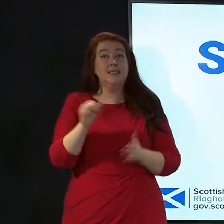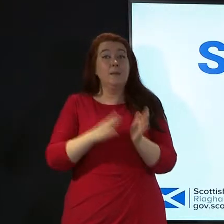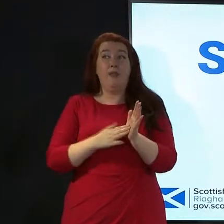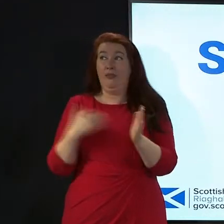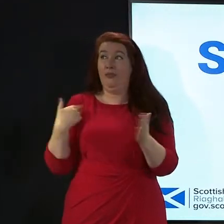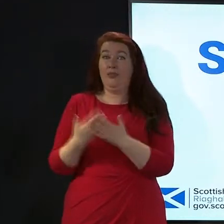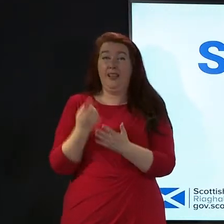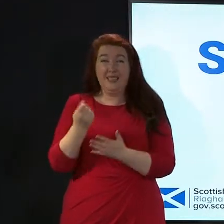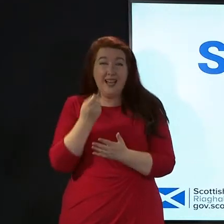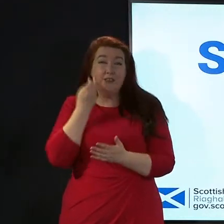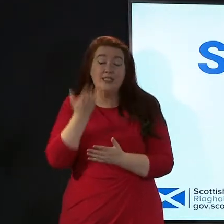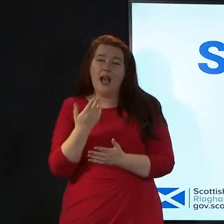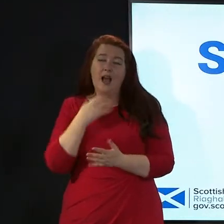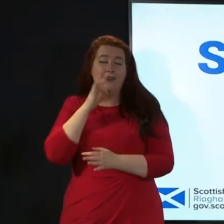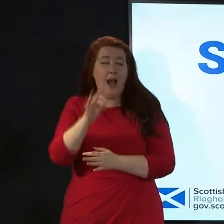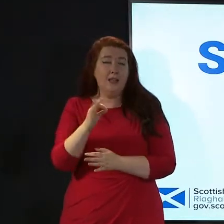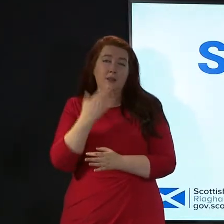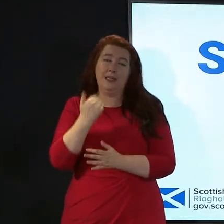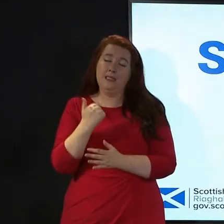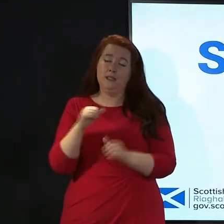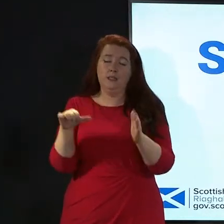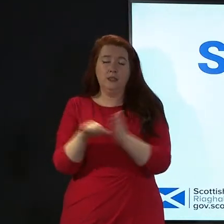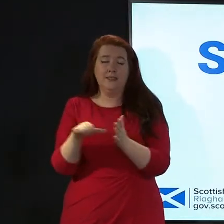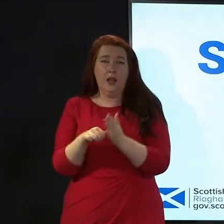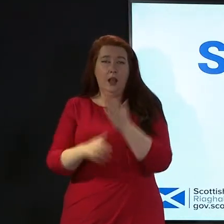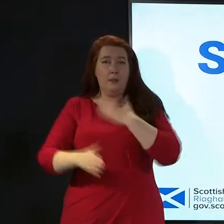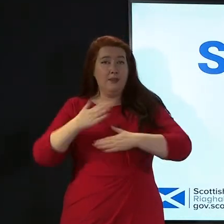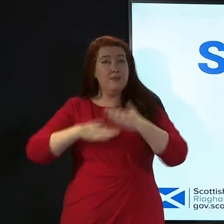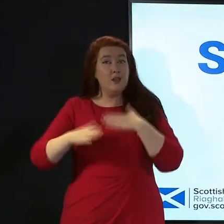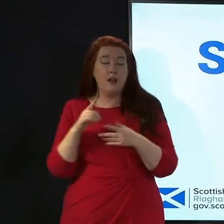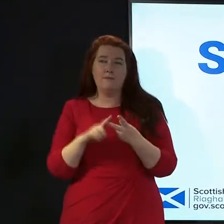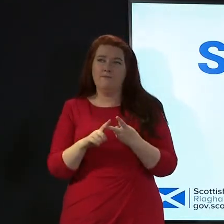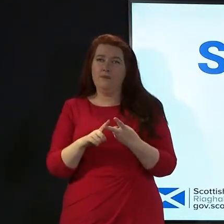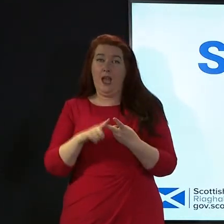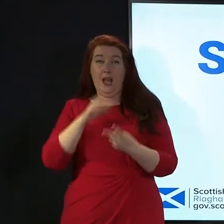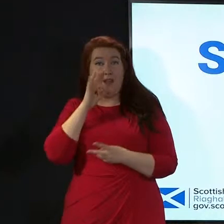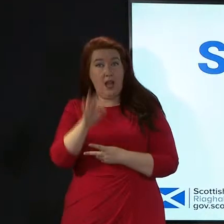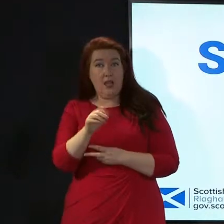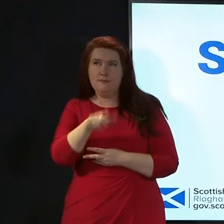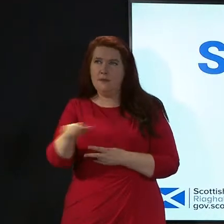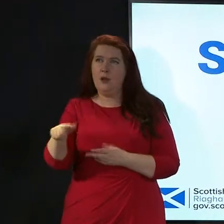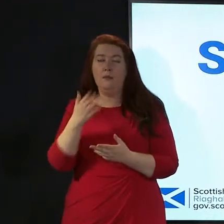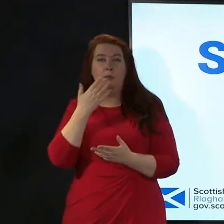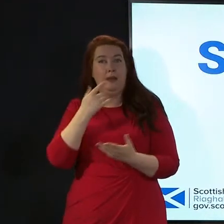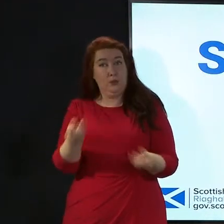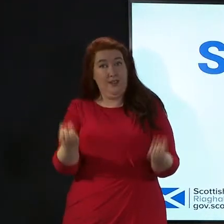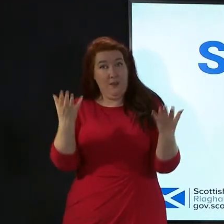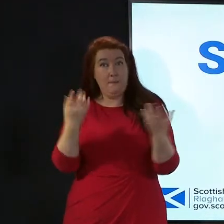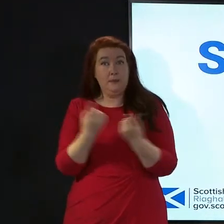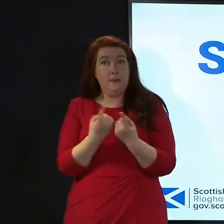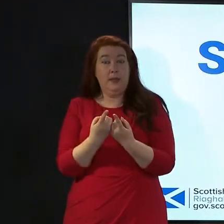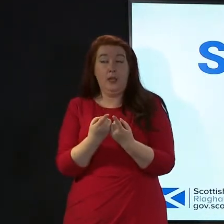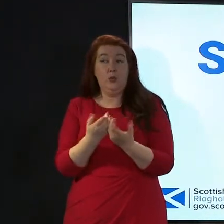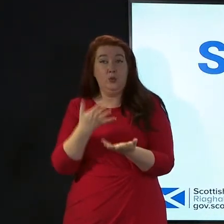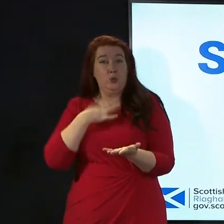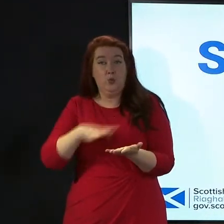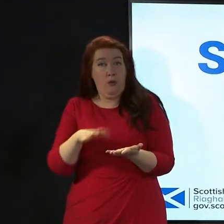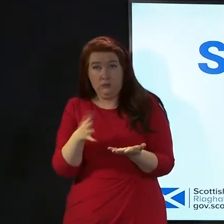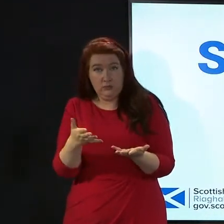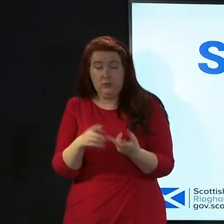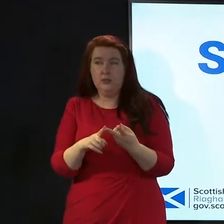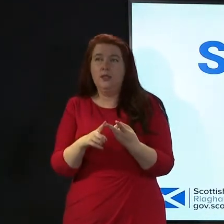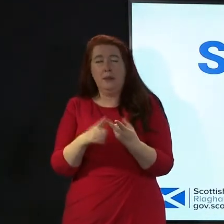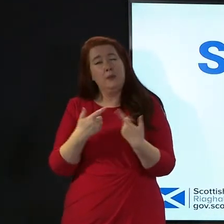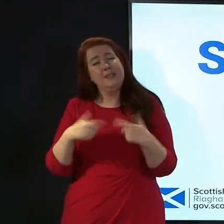people to do really difficult things. I've asked people to forego things that they desperately want to do, and unfortunately we're still doing